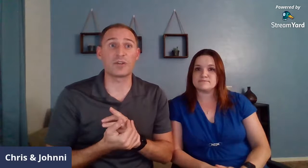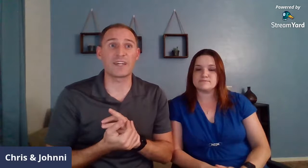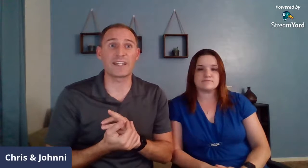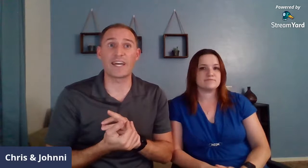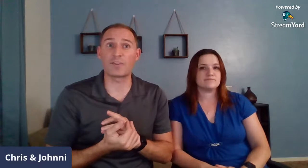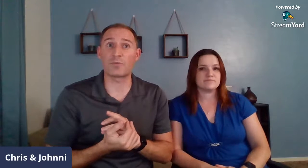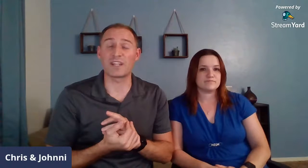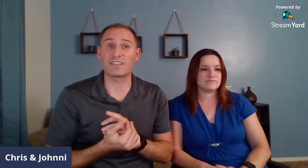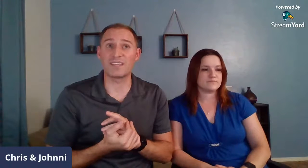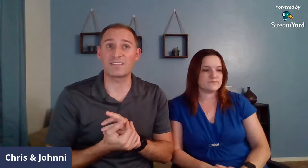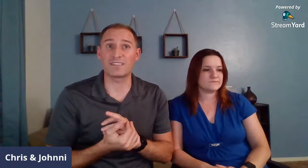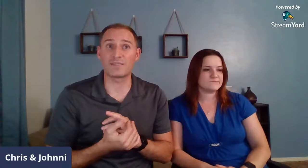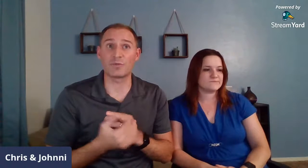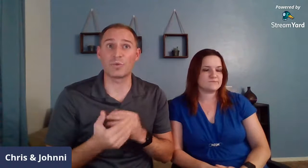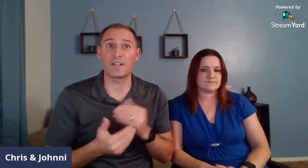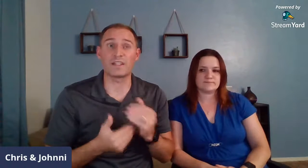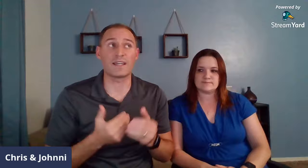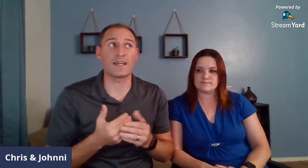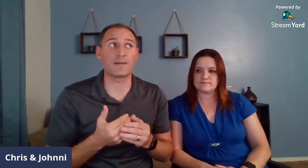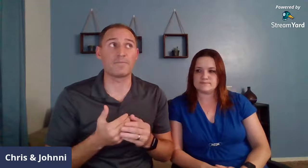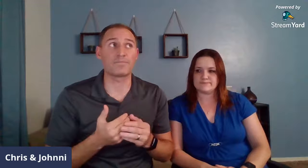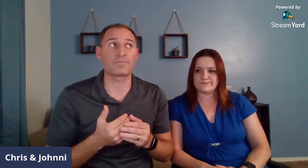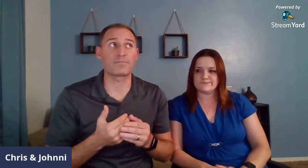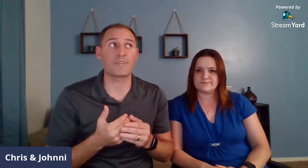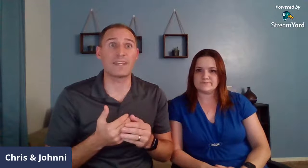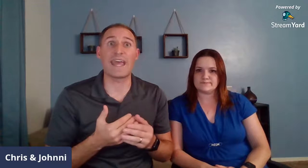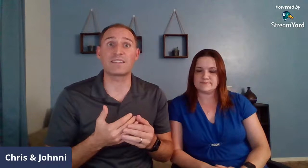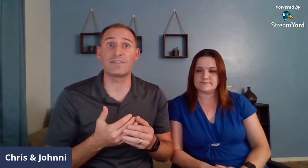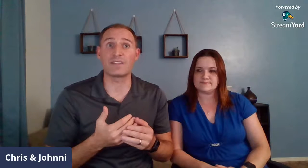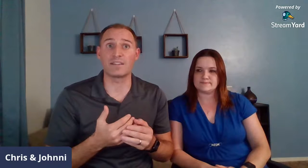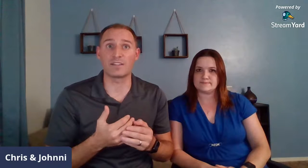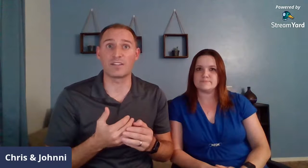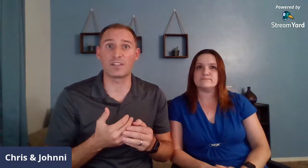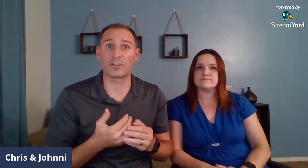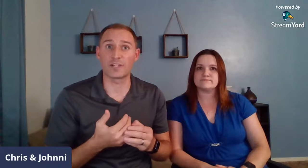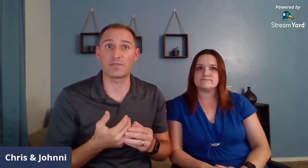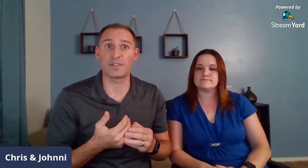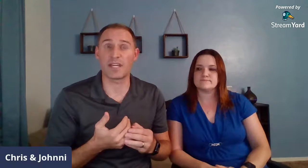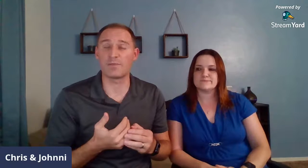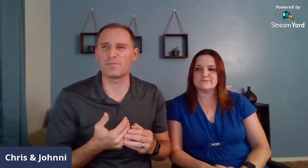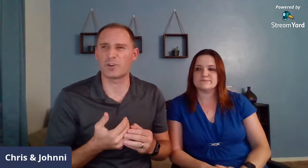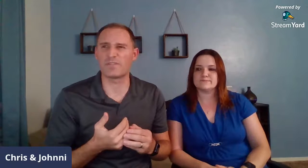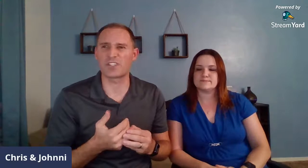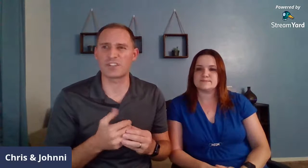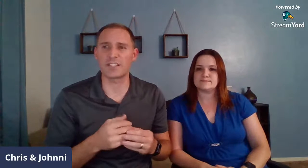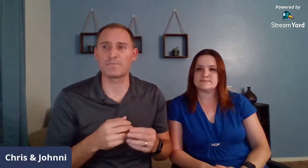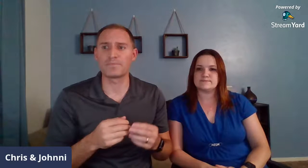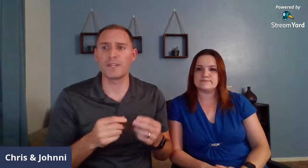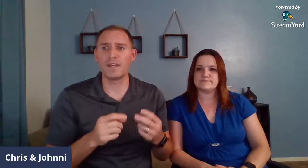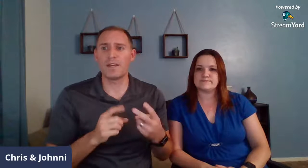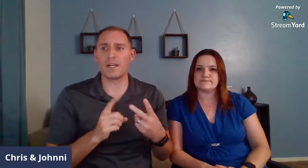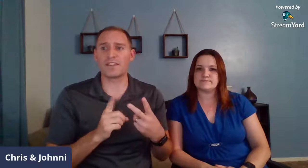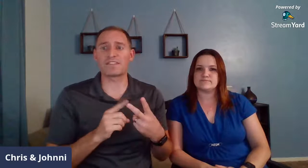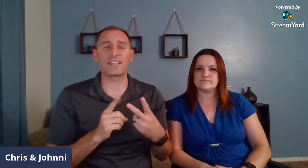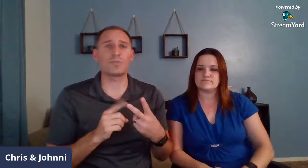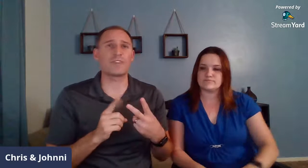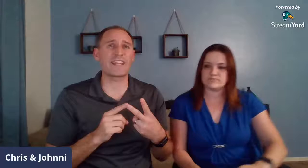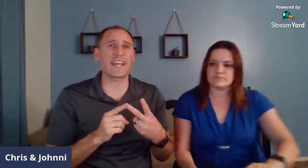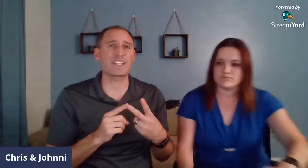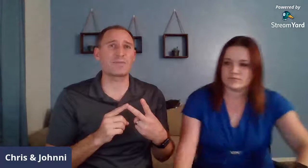kind of how the brain ticks and what can activate the learning more efficiently. The second one that I actually